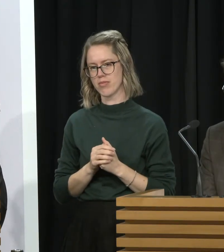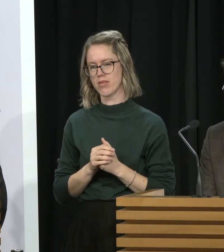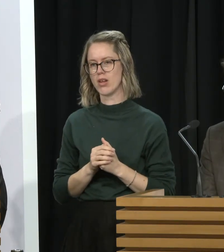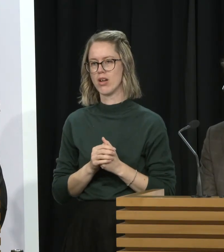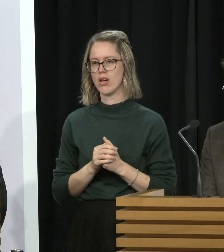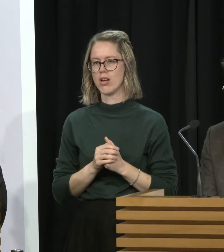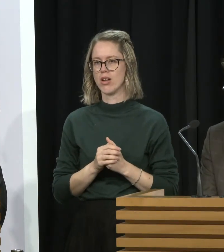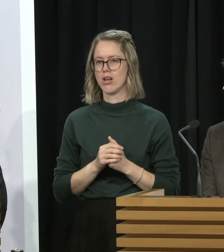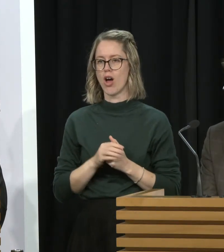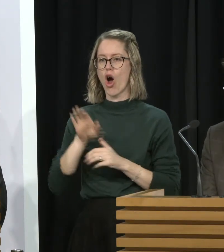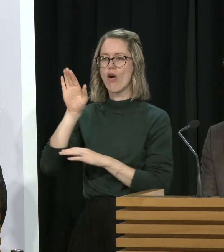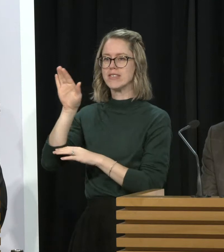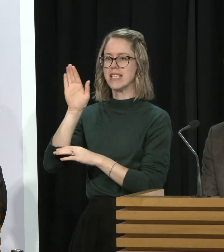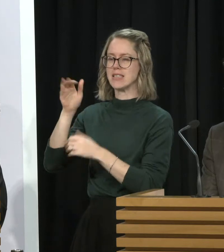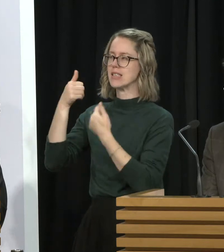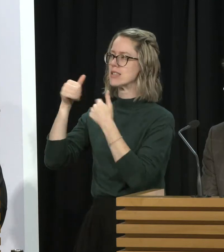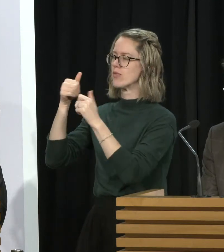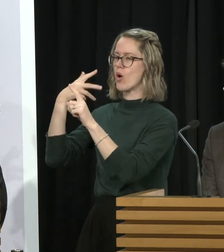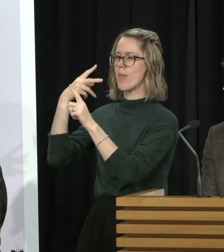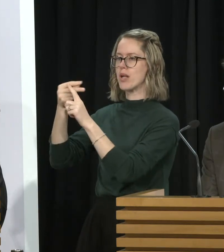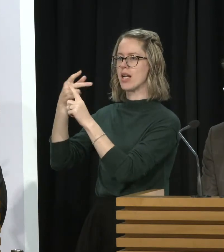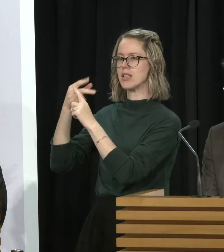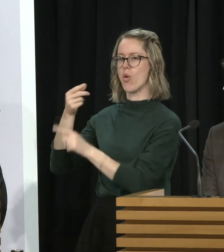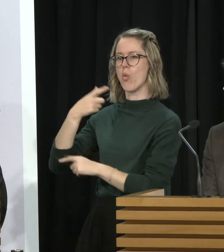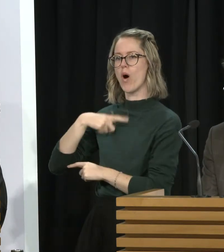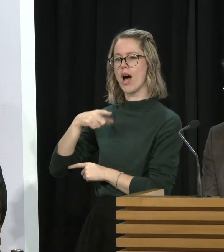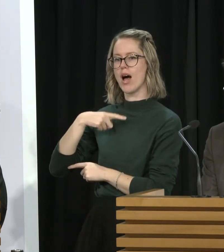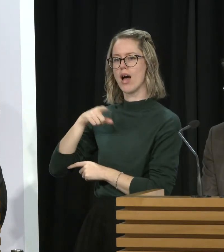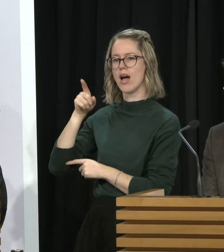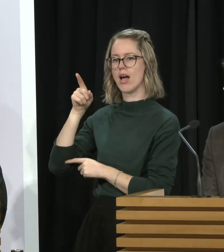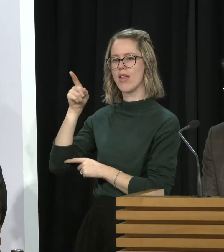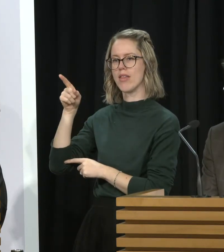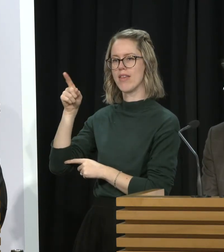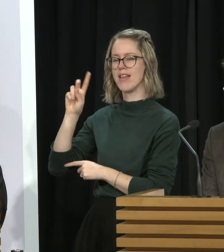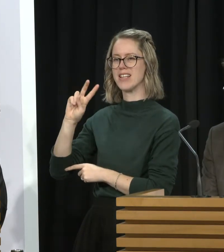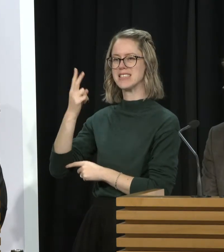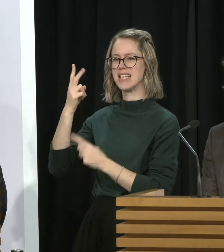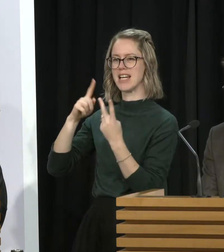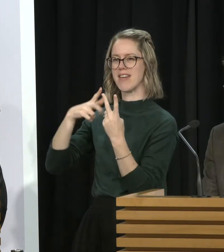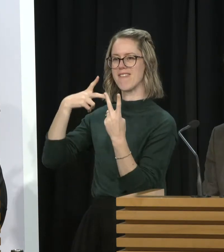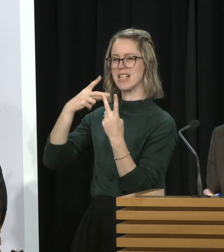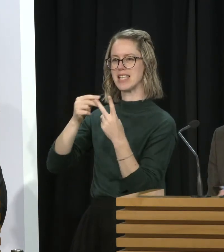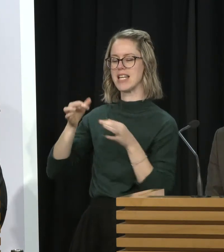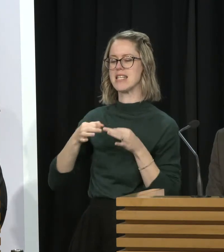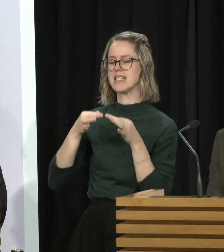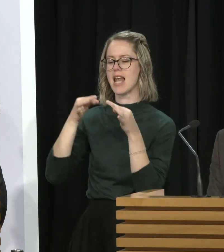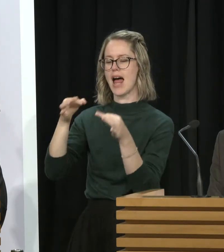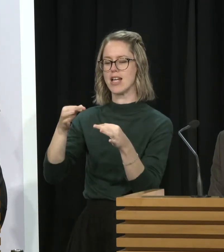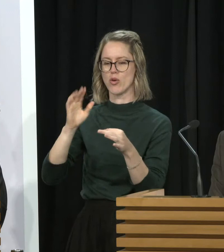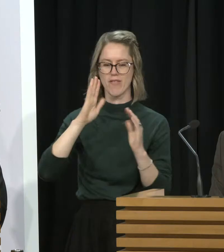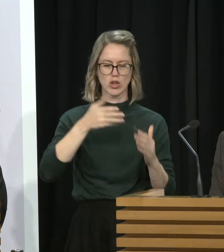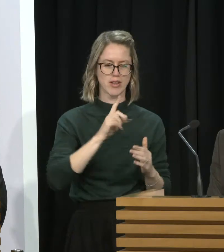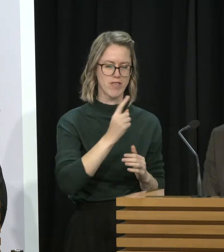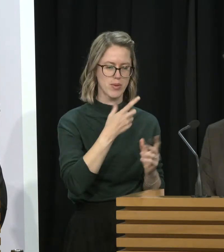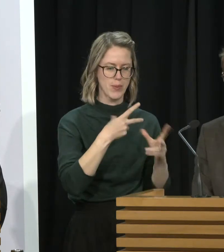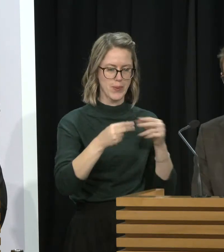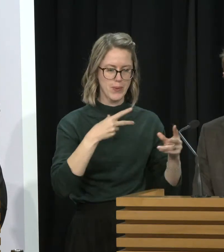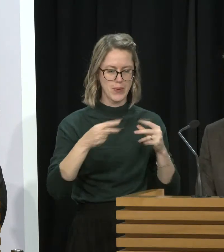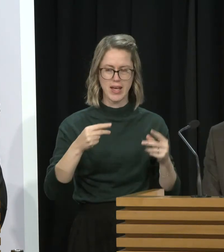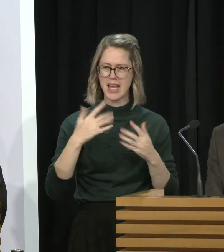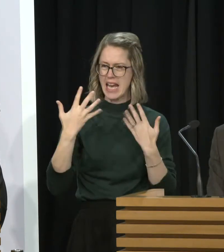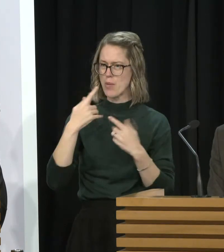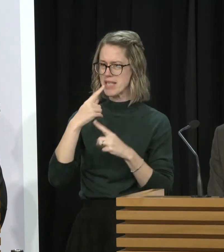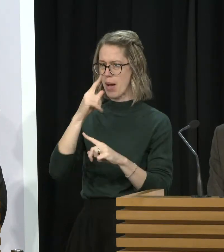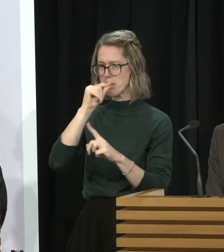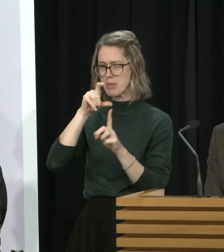immunization campaigns overseas has been in many of them they've delayed their second doses to get more first doses. If you're now warning that